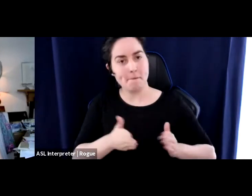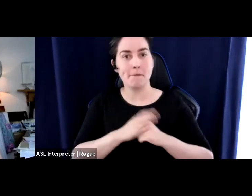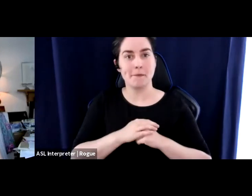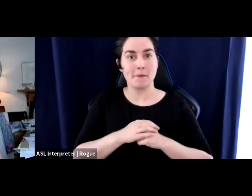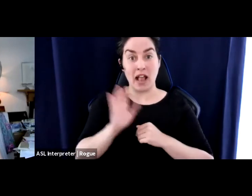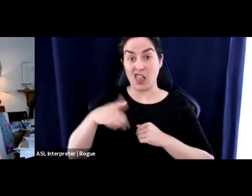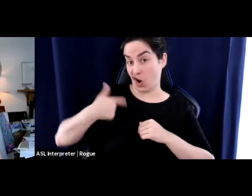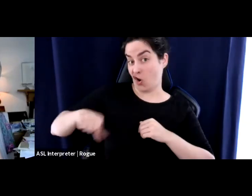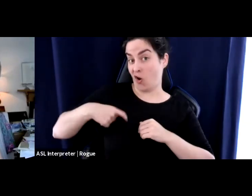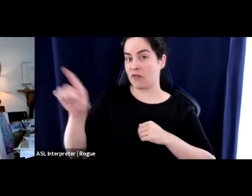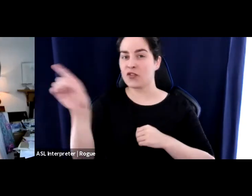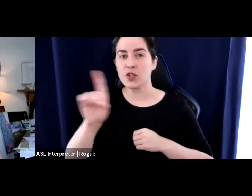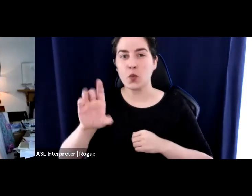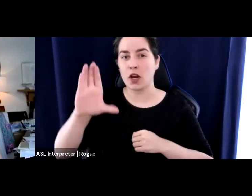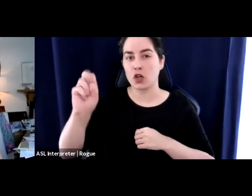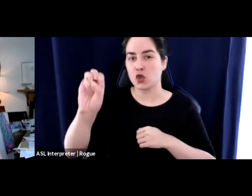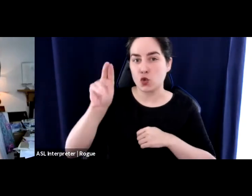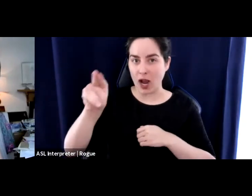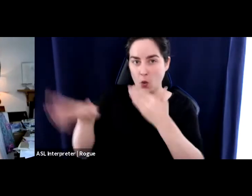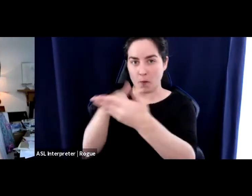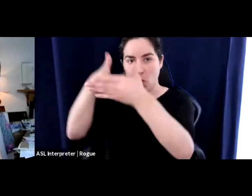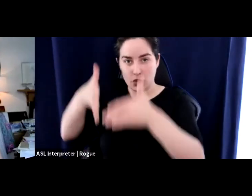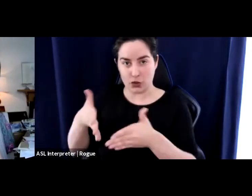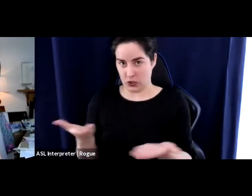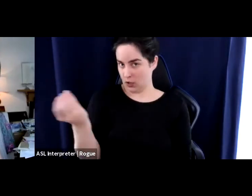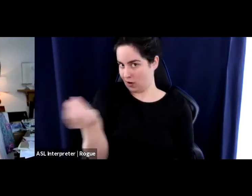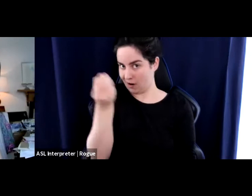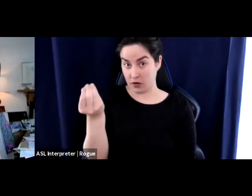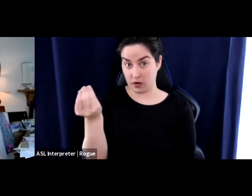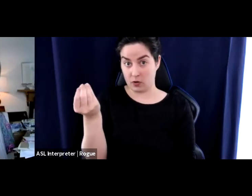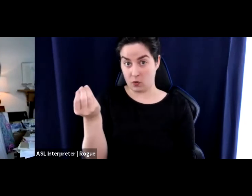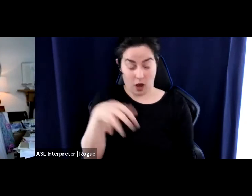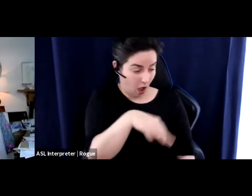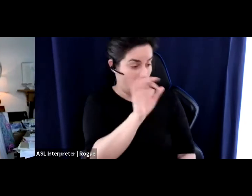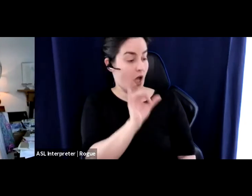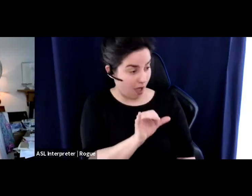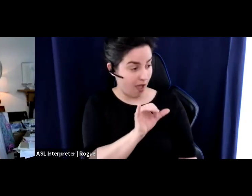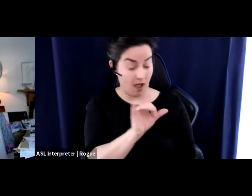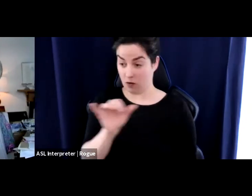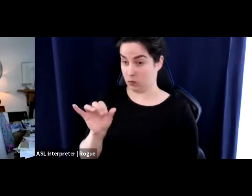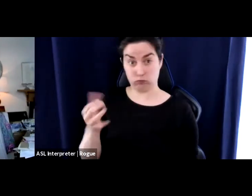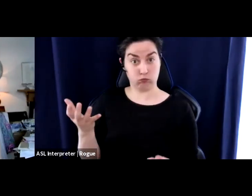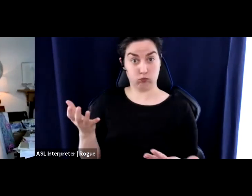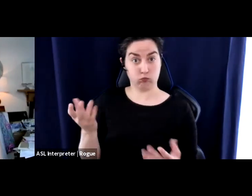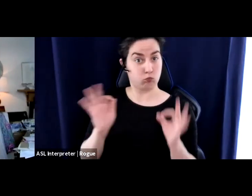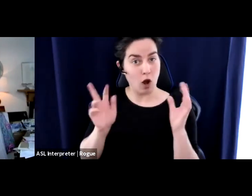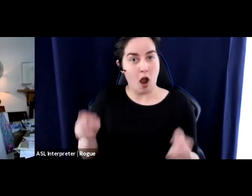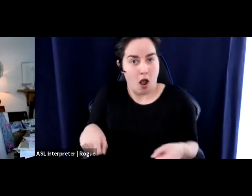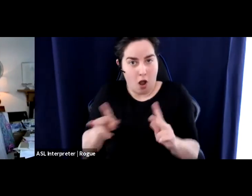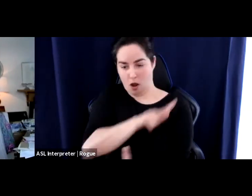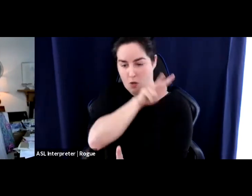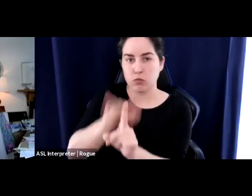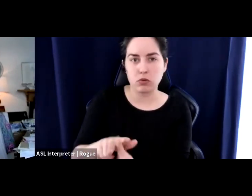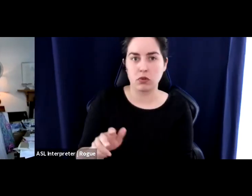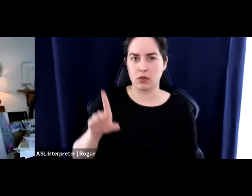Crown prosecutors in Ontario. And I was delighted to have a chance to speak with the Crown prosecutors to talk about the DAI